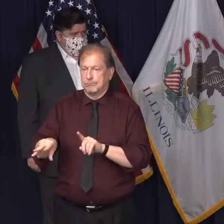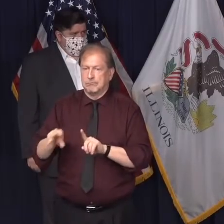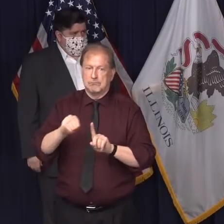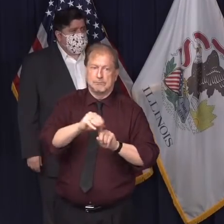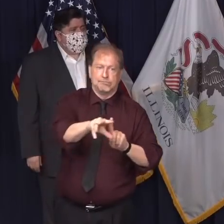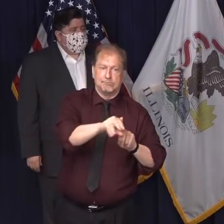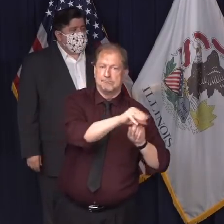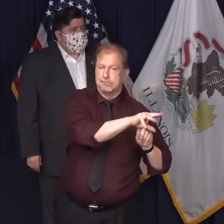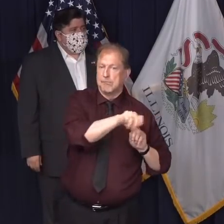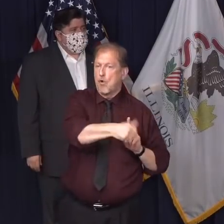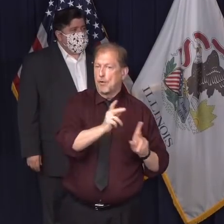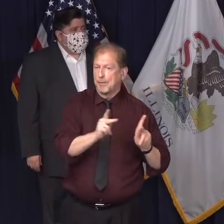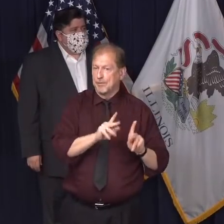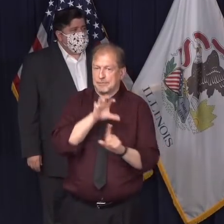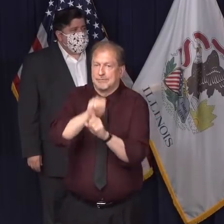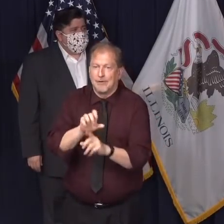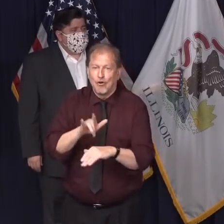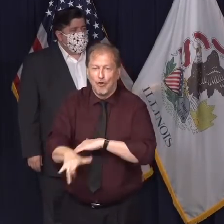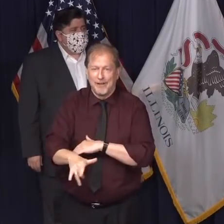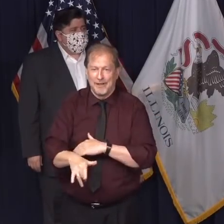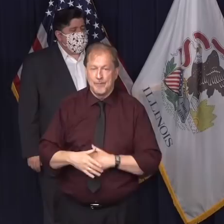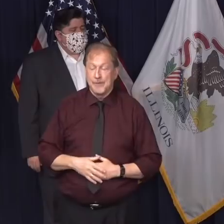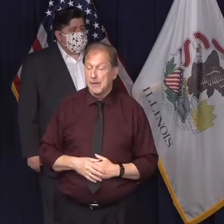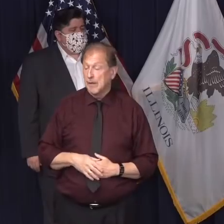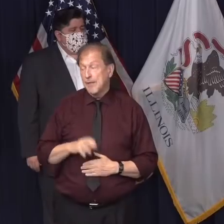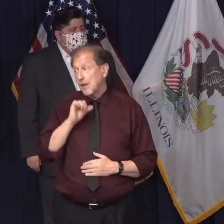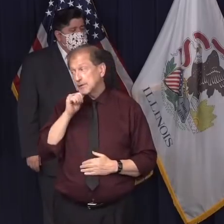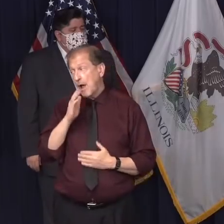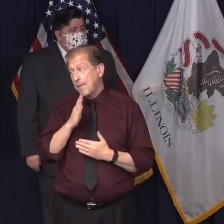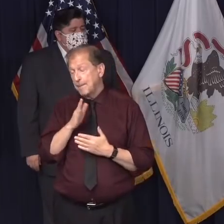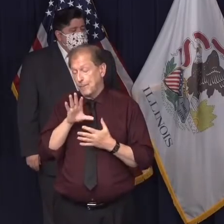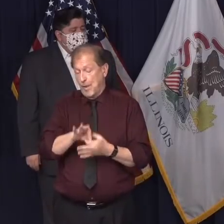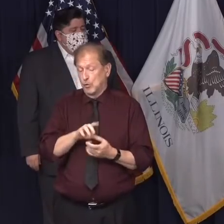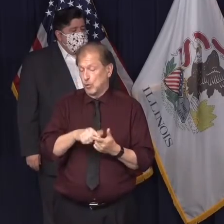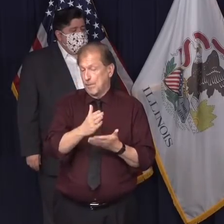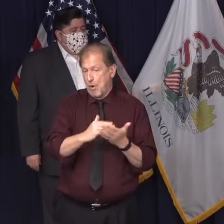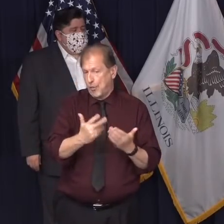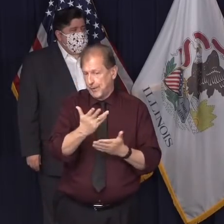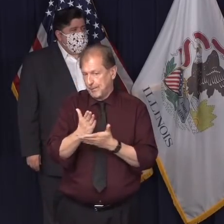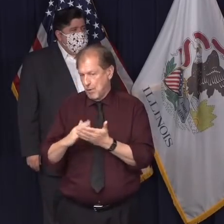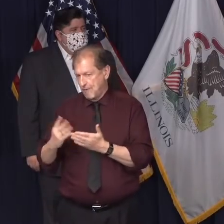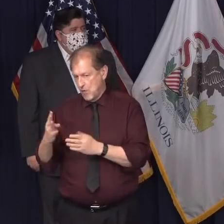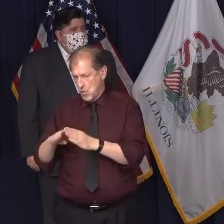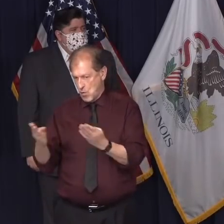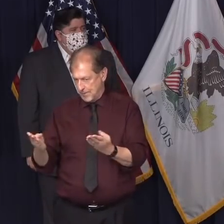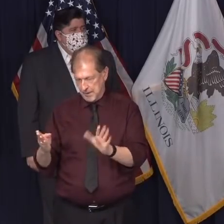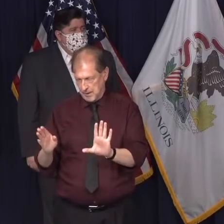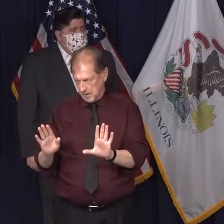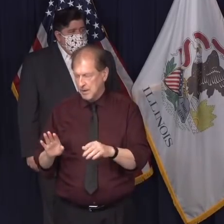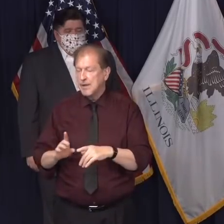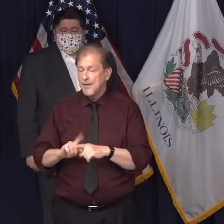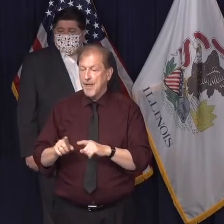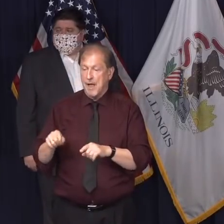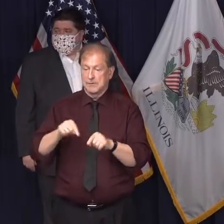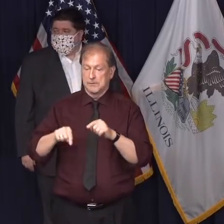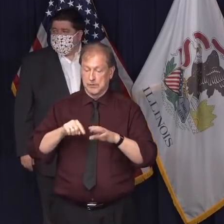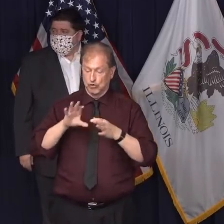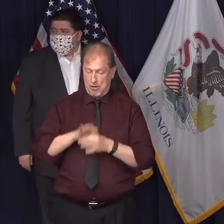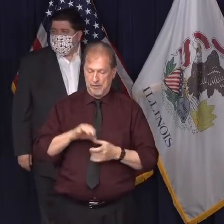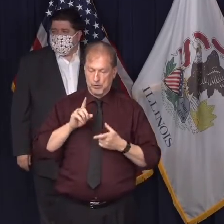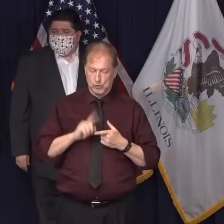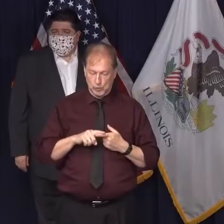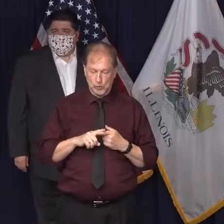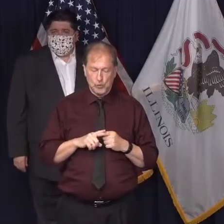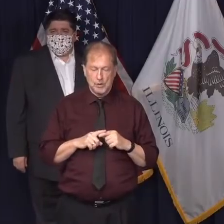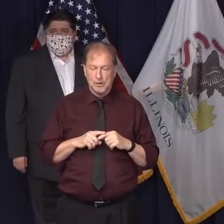So that's not what's going to hold other people back. We're working aggressively to get that online and to get people hired and to